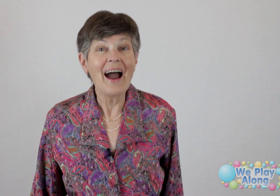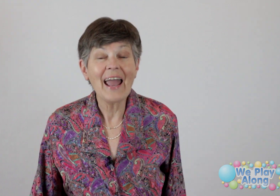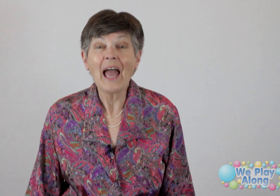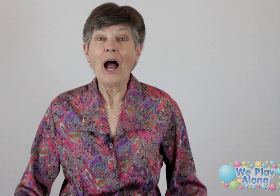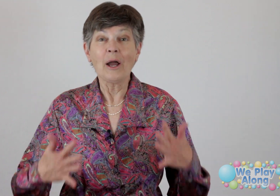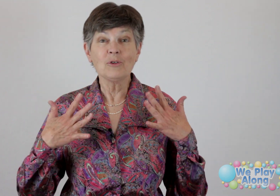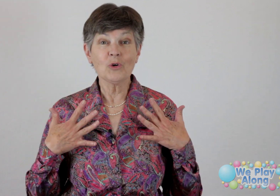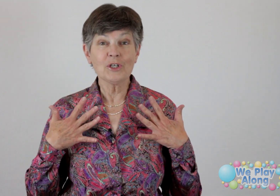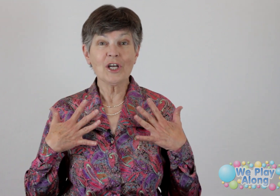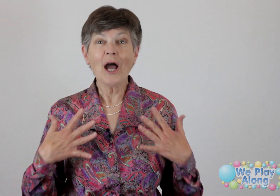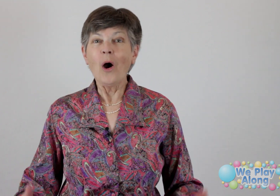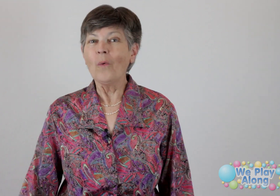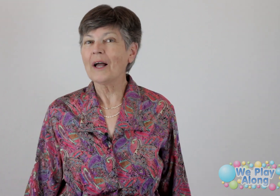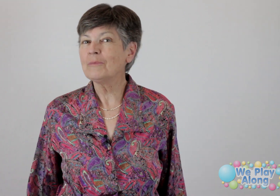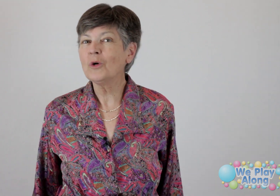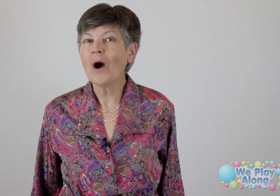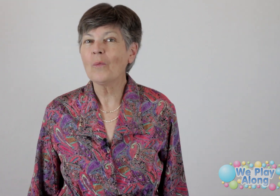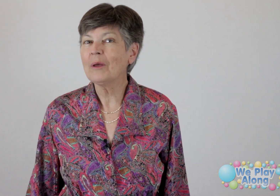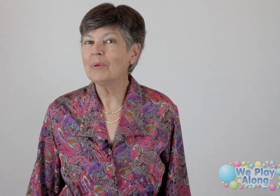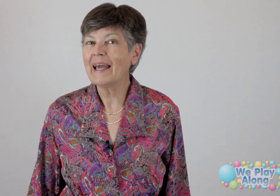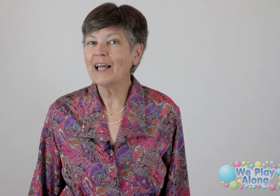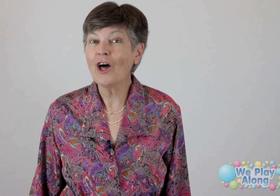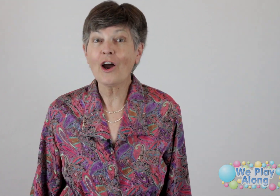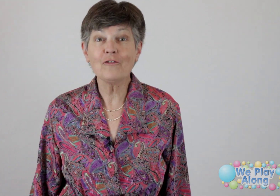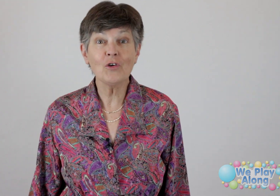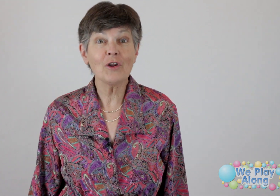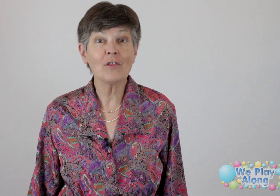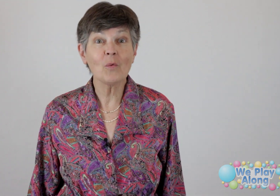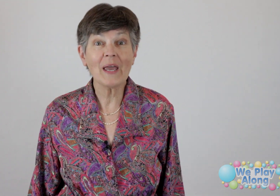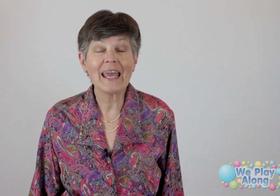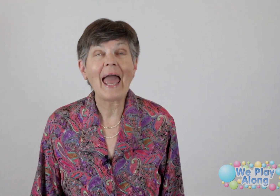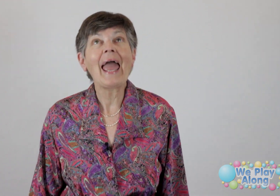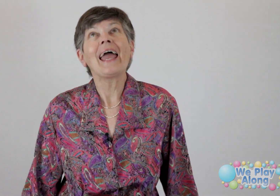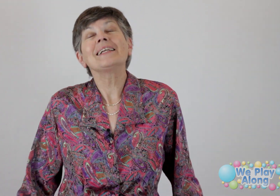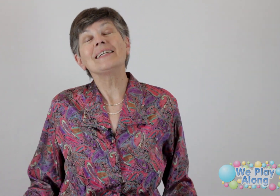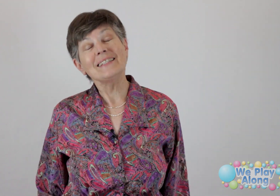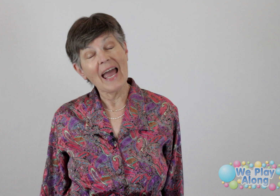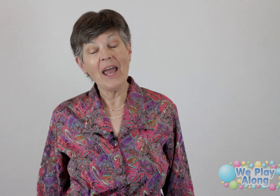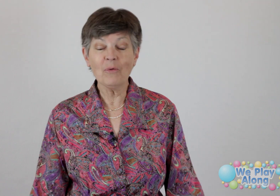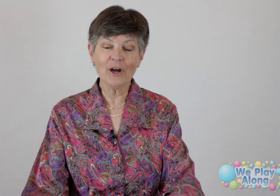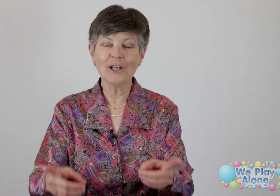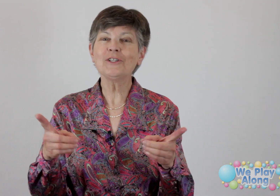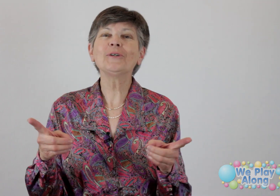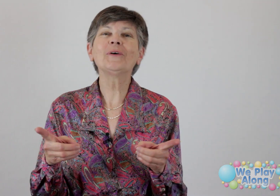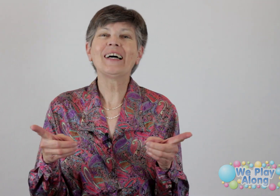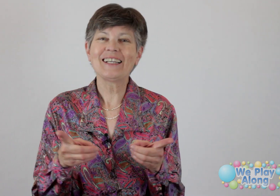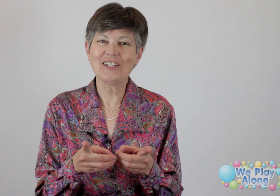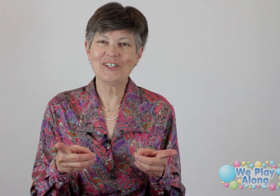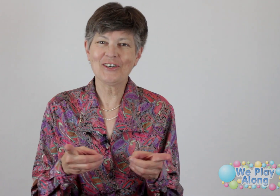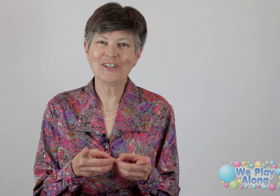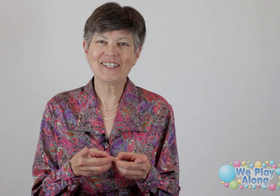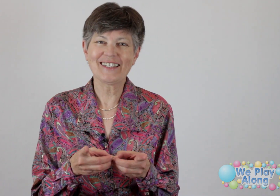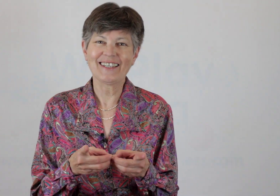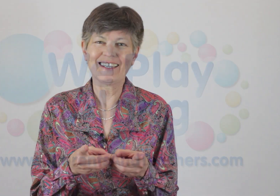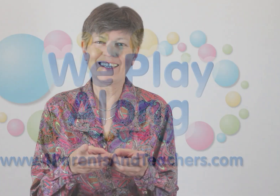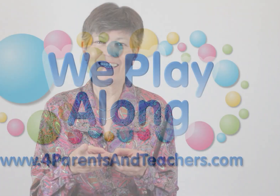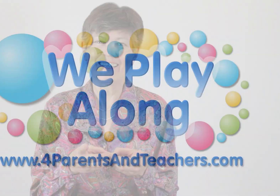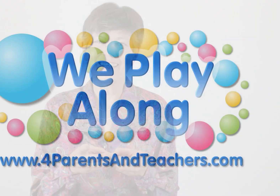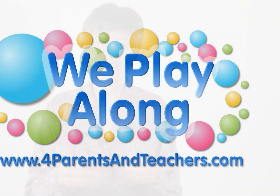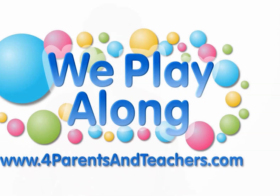Hi, I'm Georgia. Welcome to our We Play Along Food of the Week, and today we're going to do desserts. Play, play,